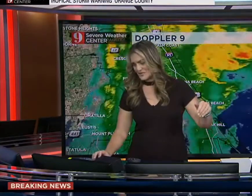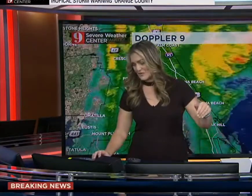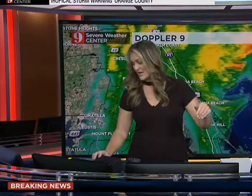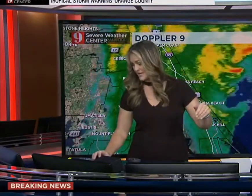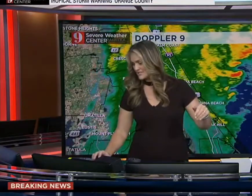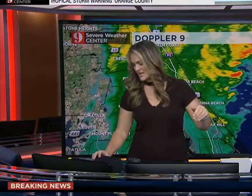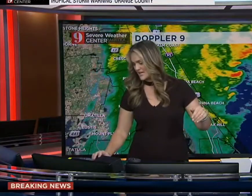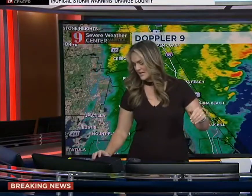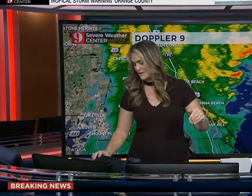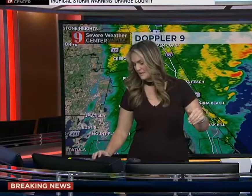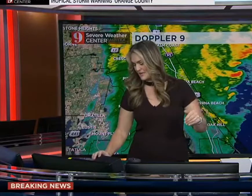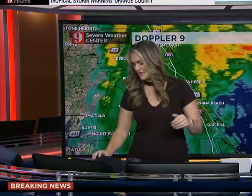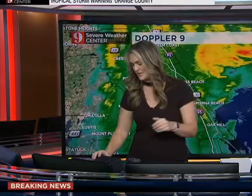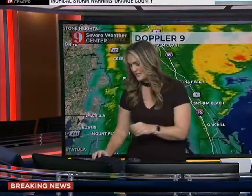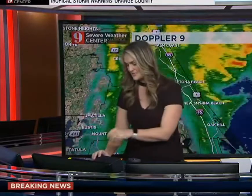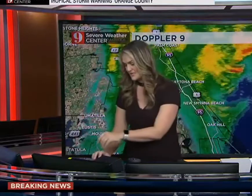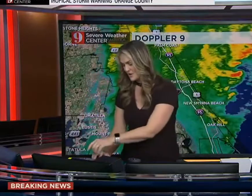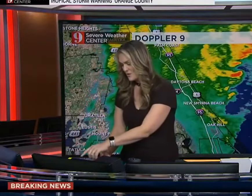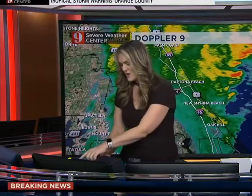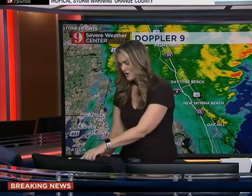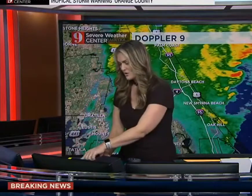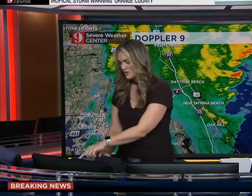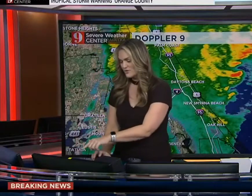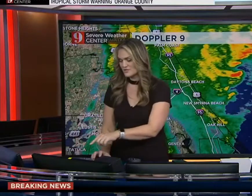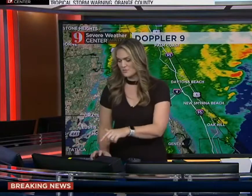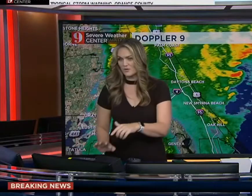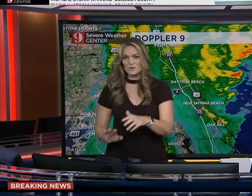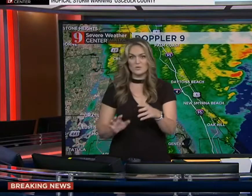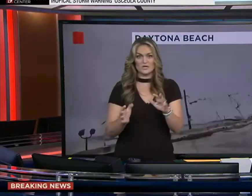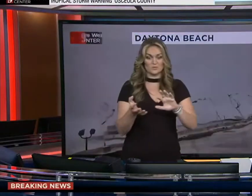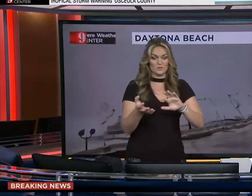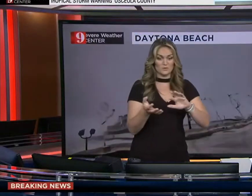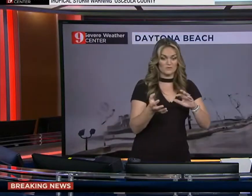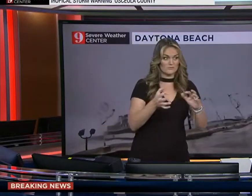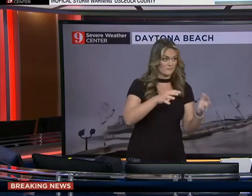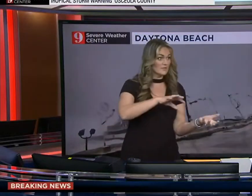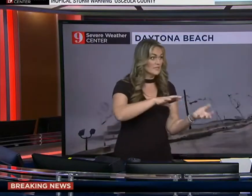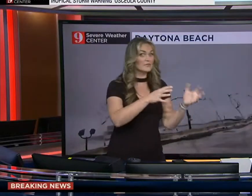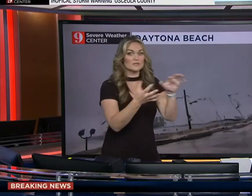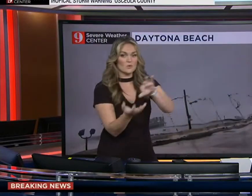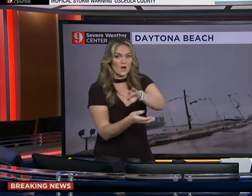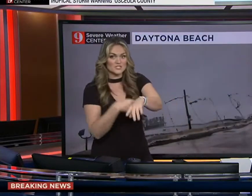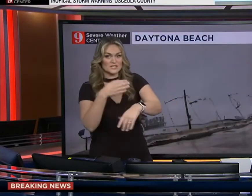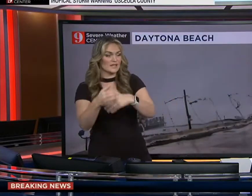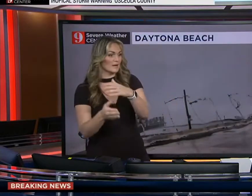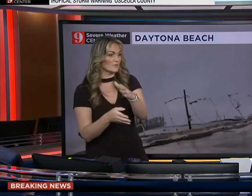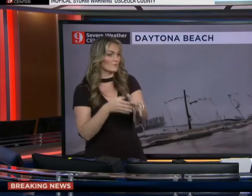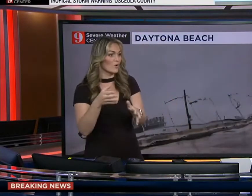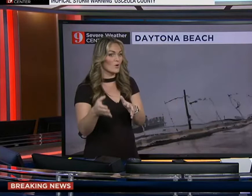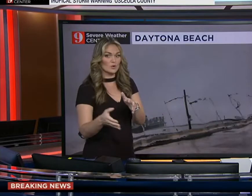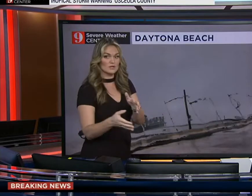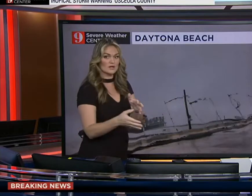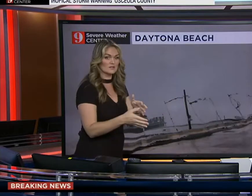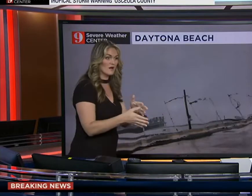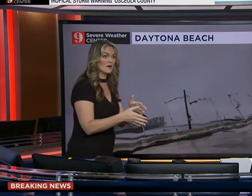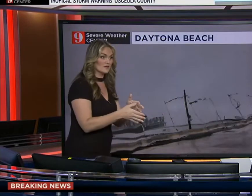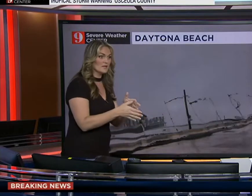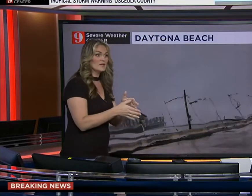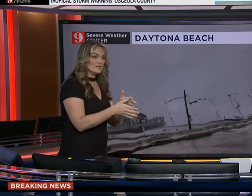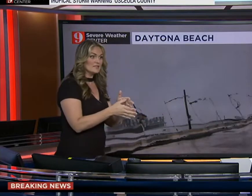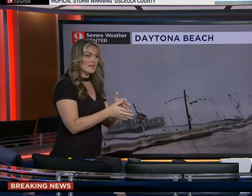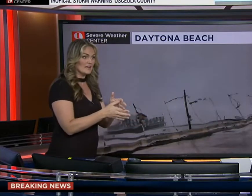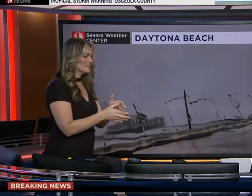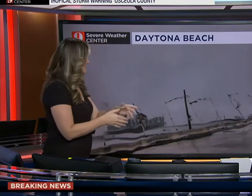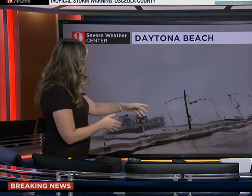in Daytona. It has taken a beating. It is, you know, earlier this morning we were literally watching the camera roll. We caught that